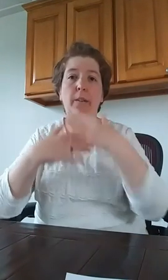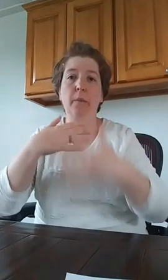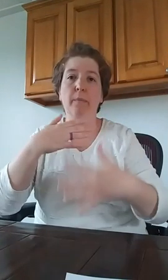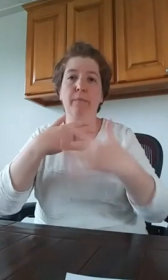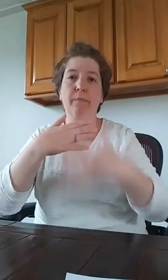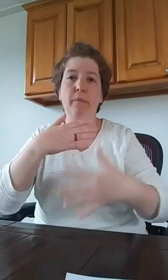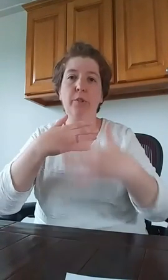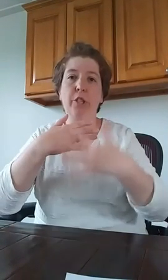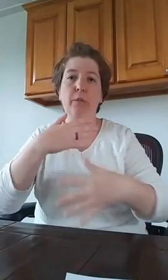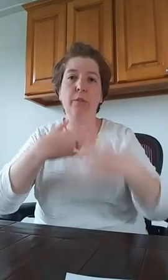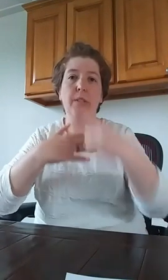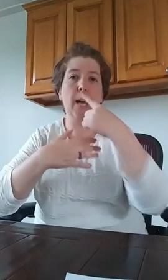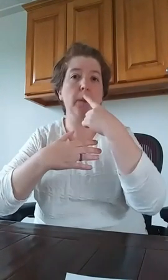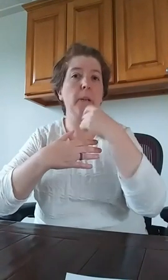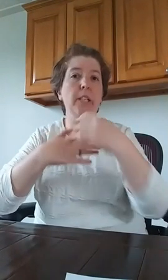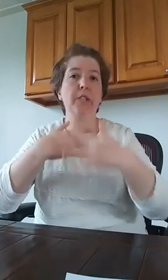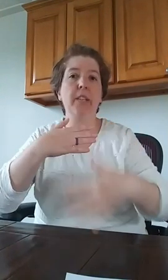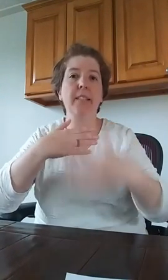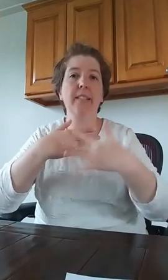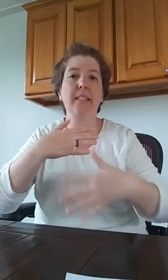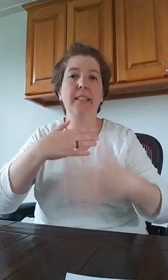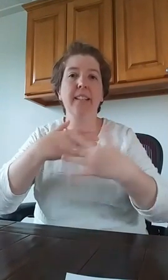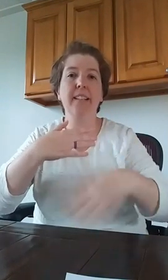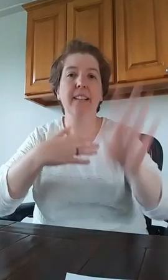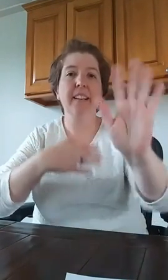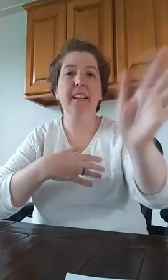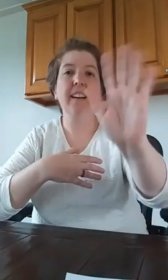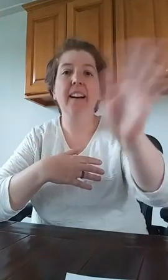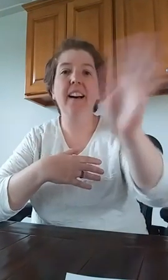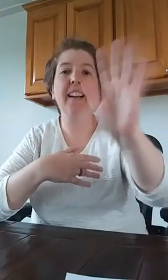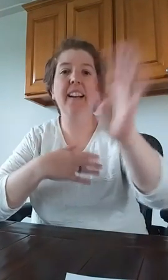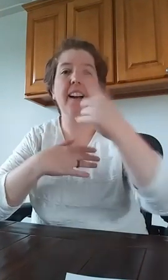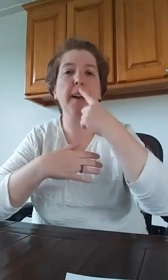general sign we're gonna do this yes hi guys